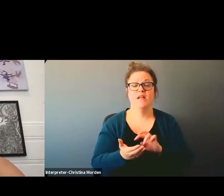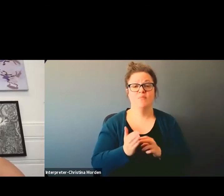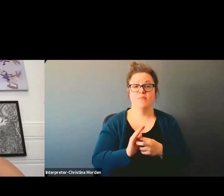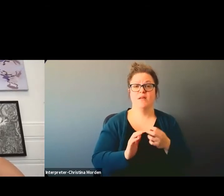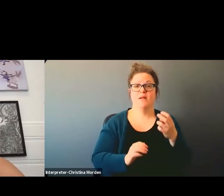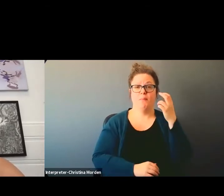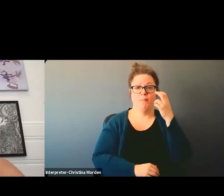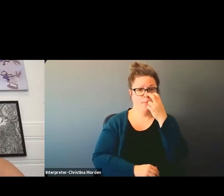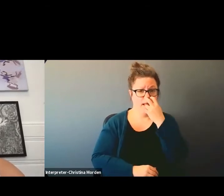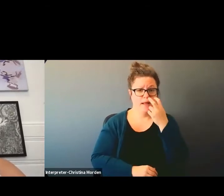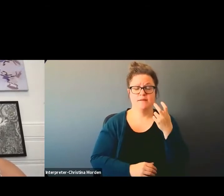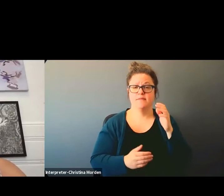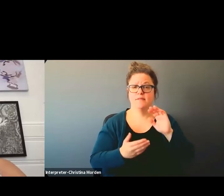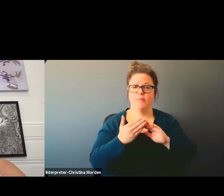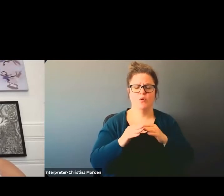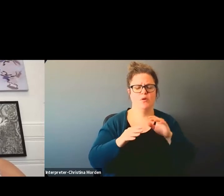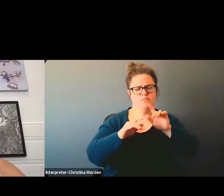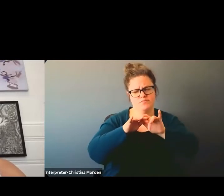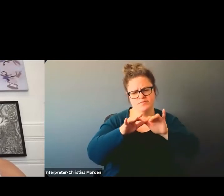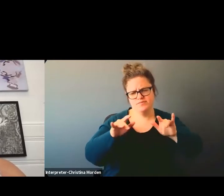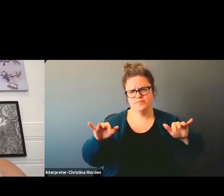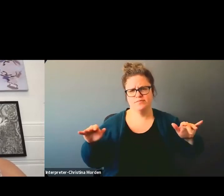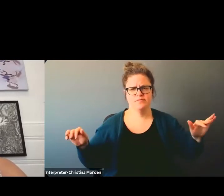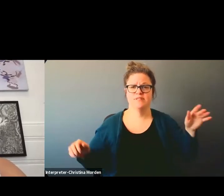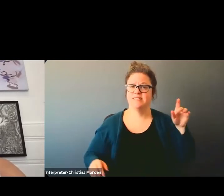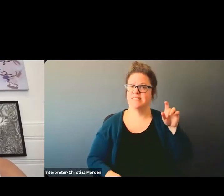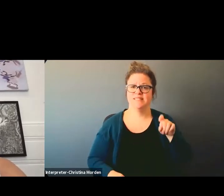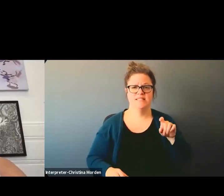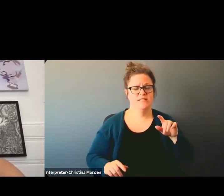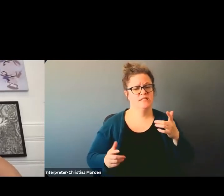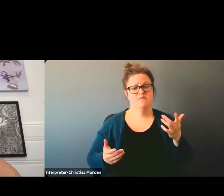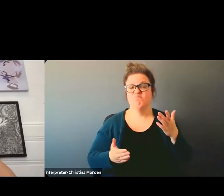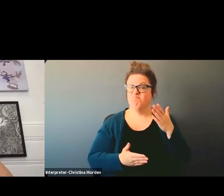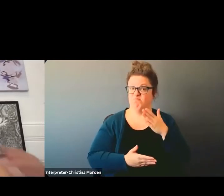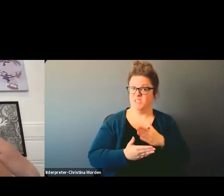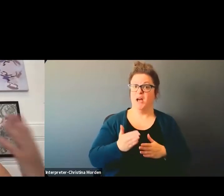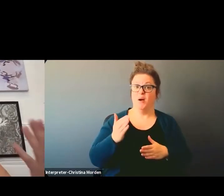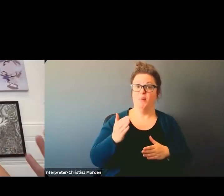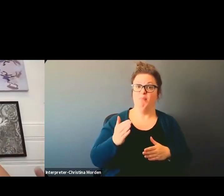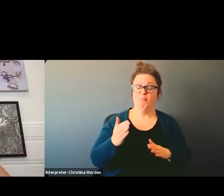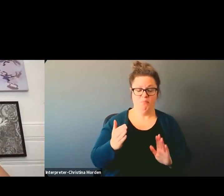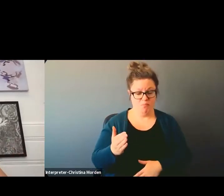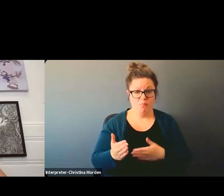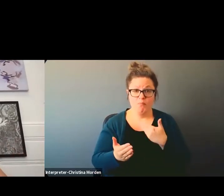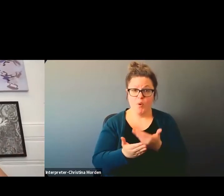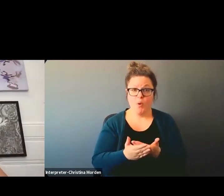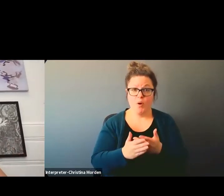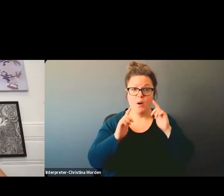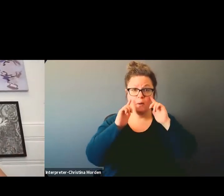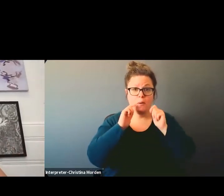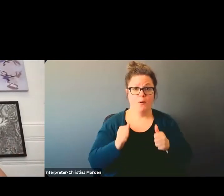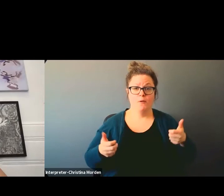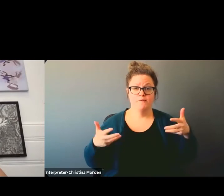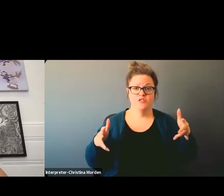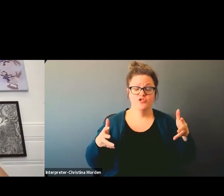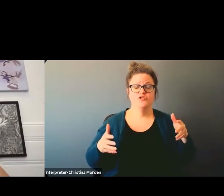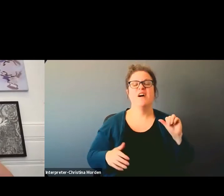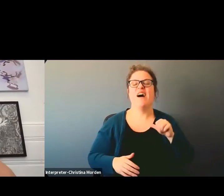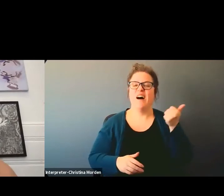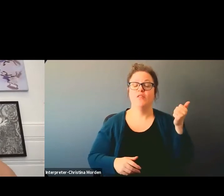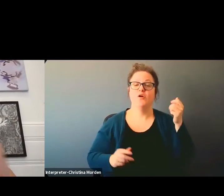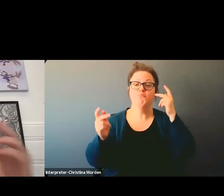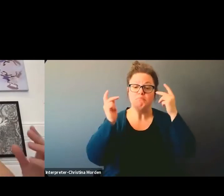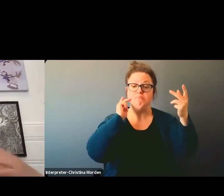very diverse group with varying degrees of vision. For example, some people are born with low vision while others acquire it later in